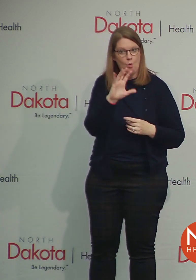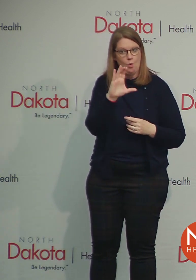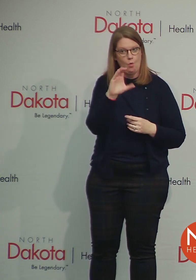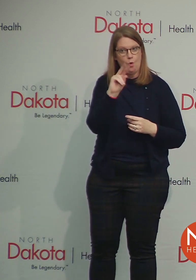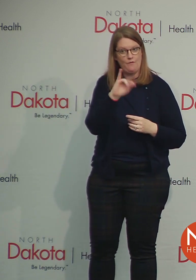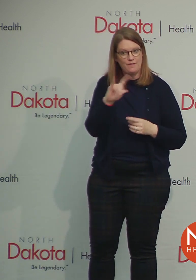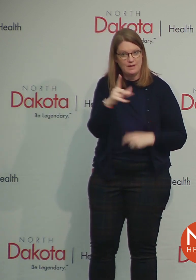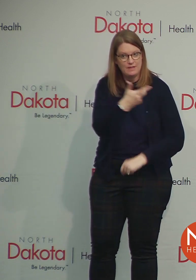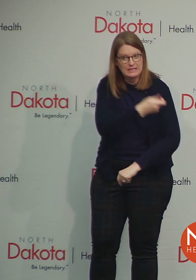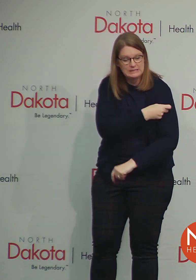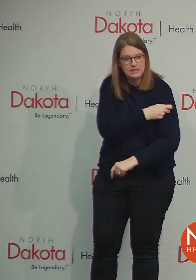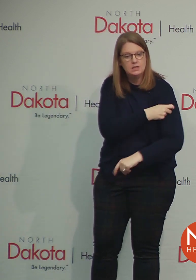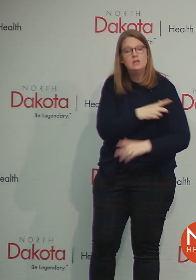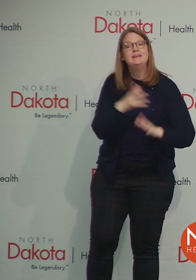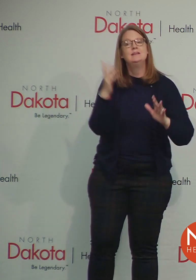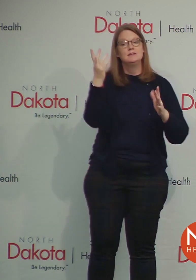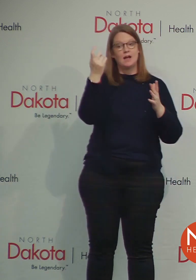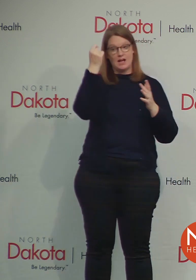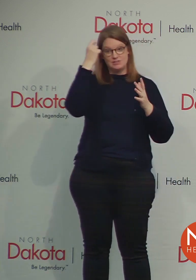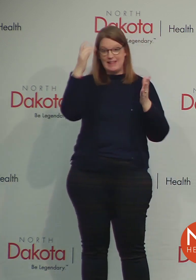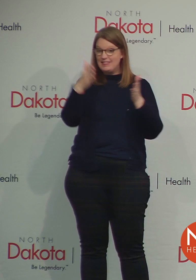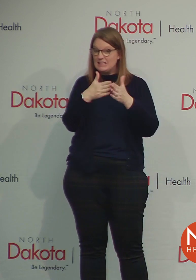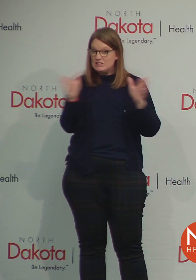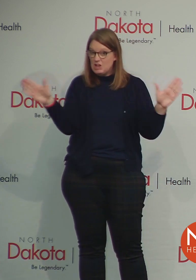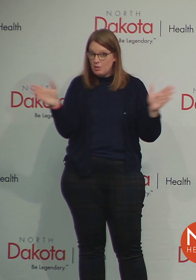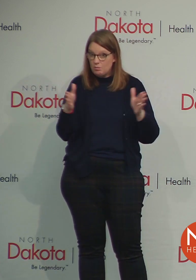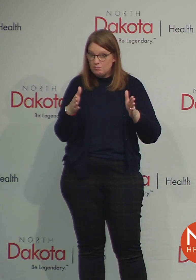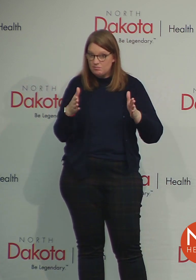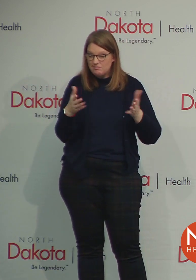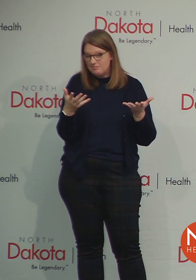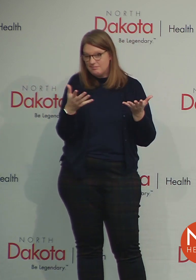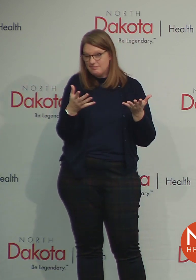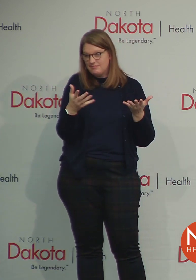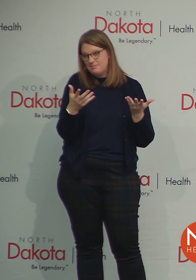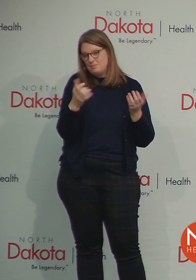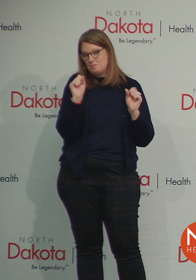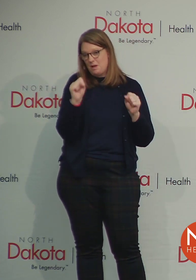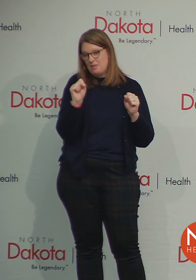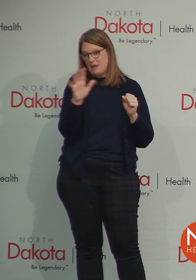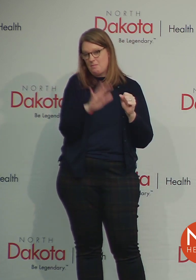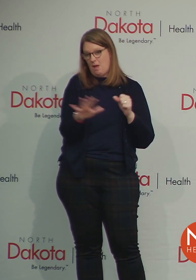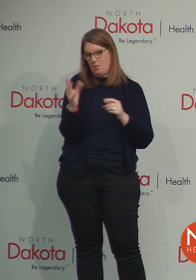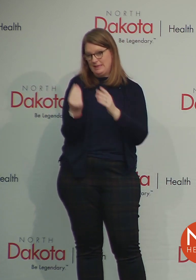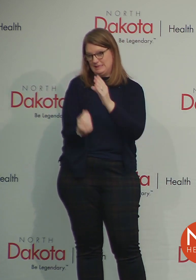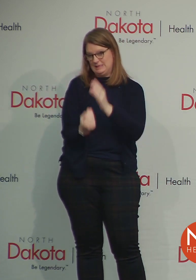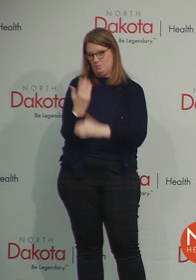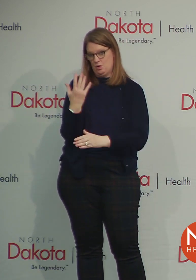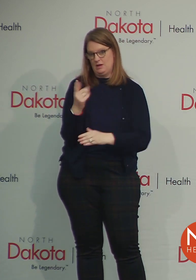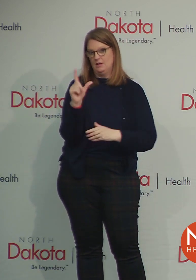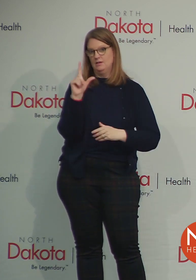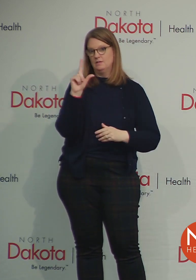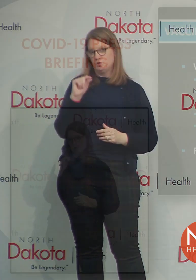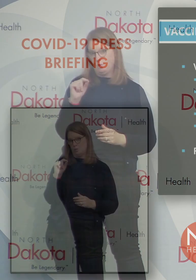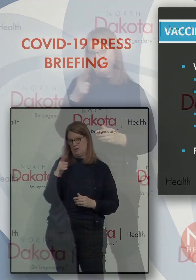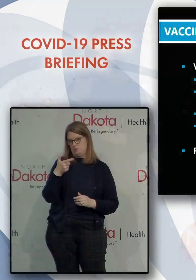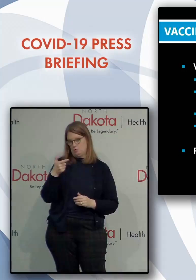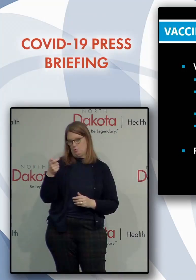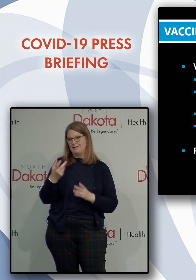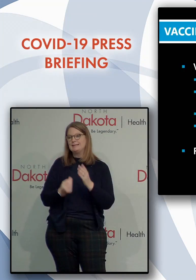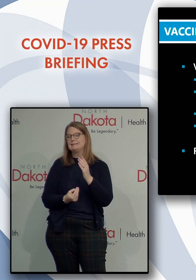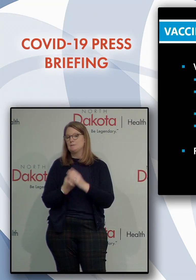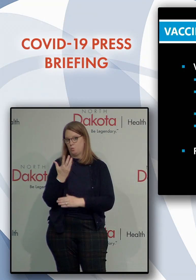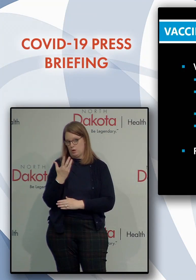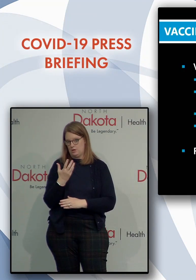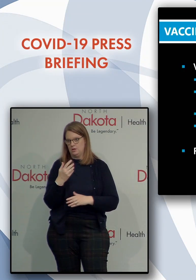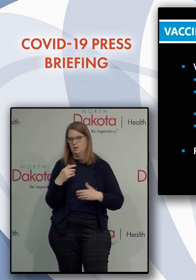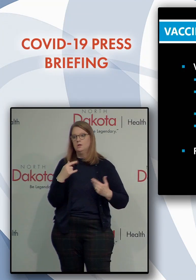it's likely that the general public won't be able to be vaccinated until the spring of 2021, as we